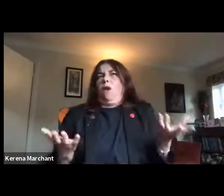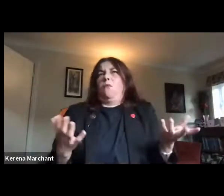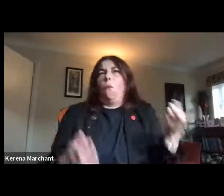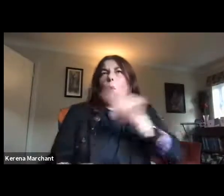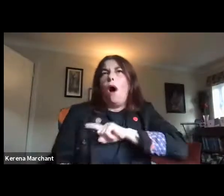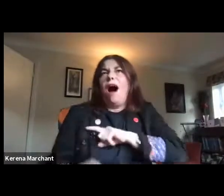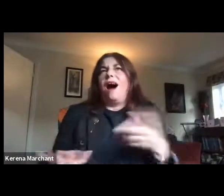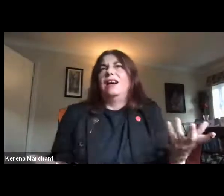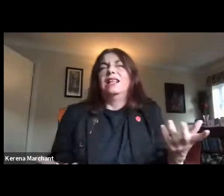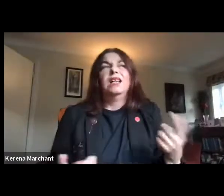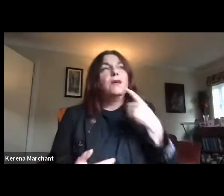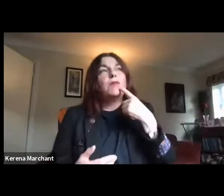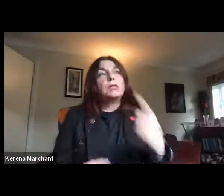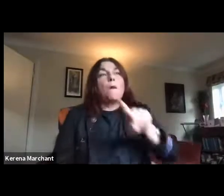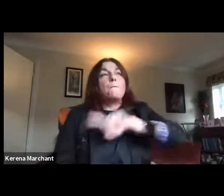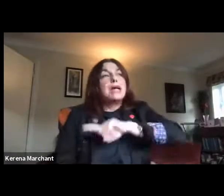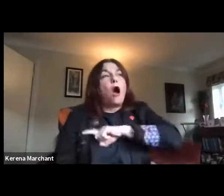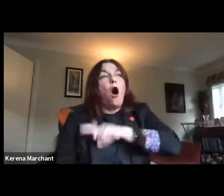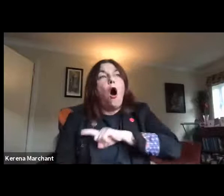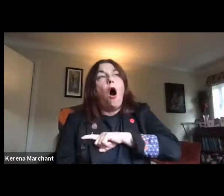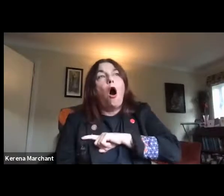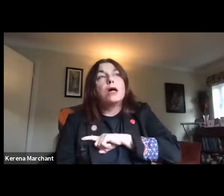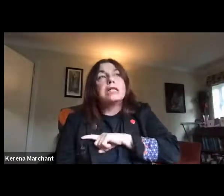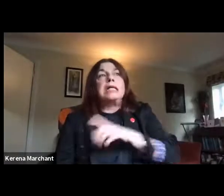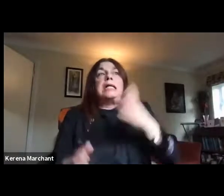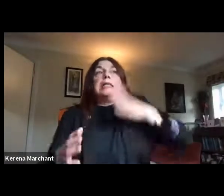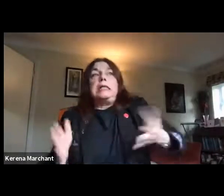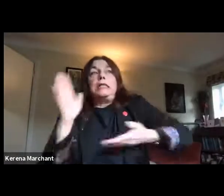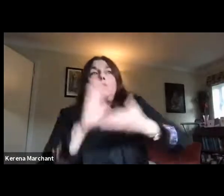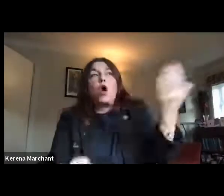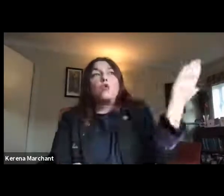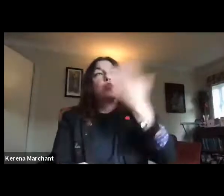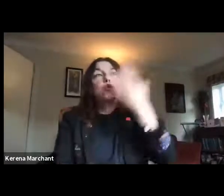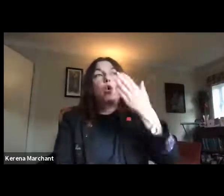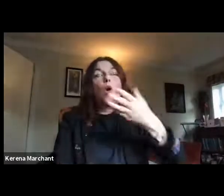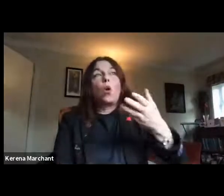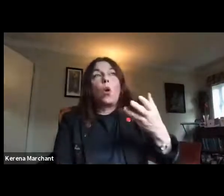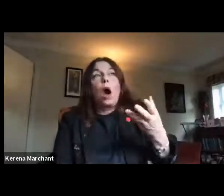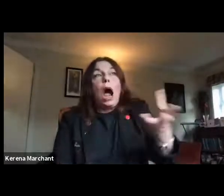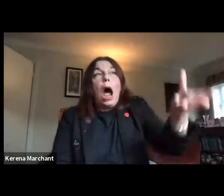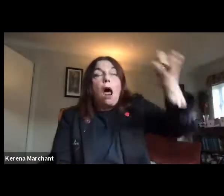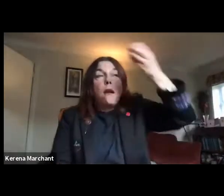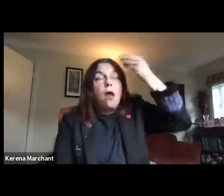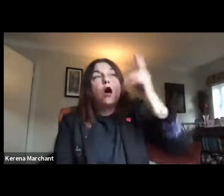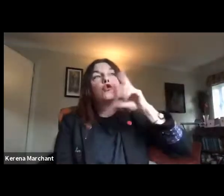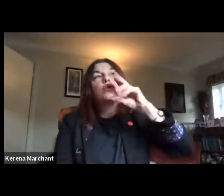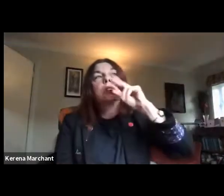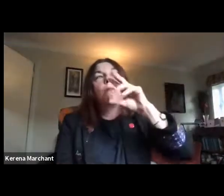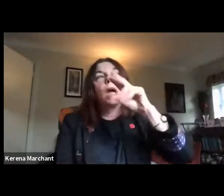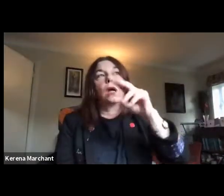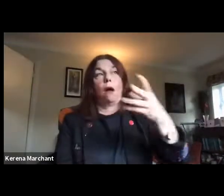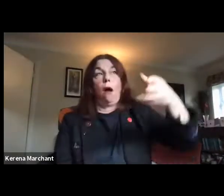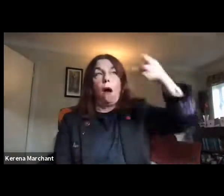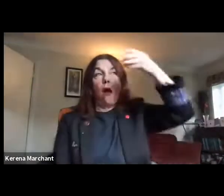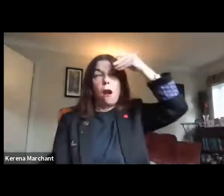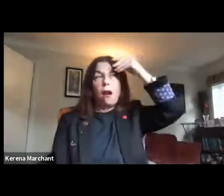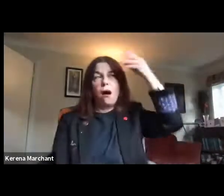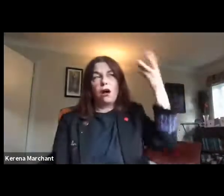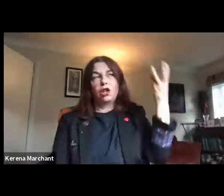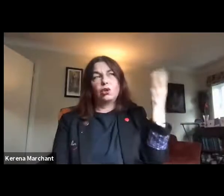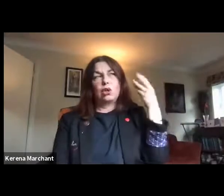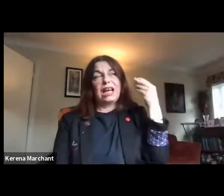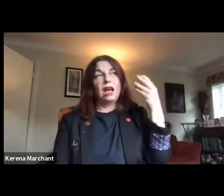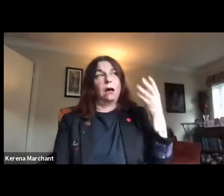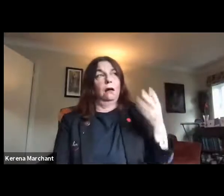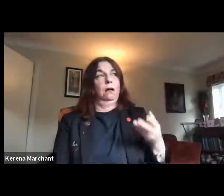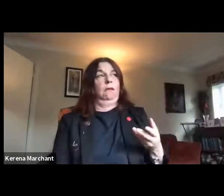implant because that'll mean that he can hear. And when I said, well, why? And the doctor explained to me as if I was not understanding. Well, if